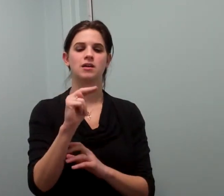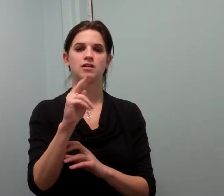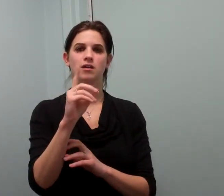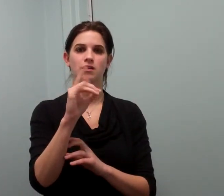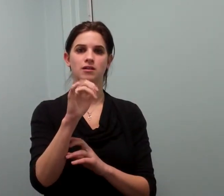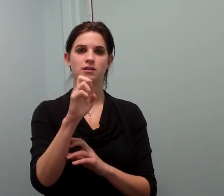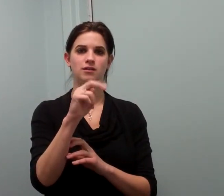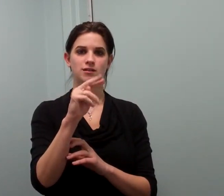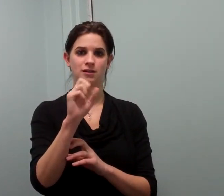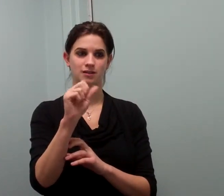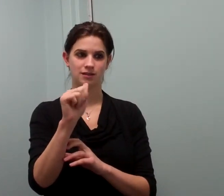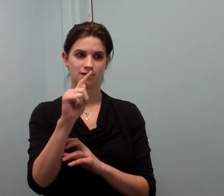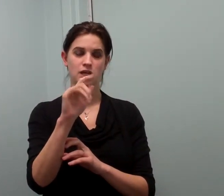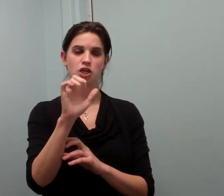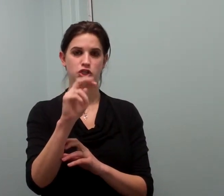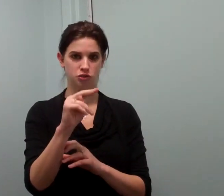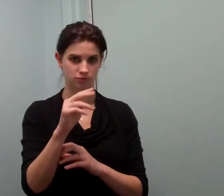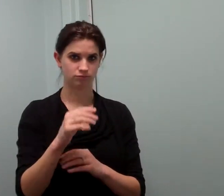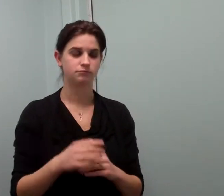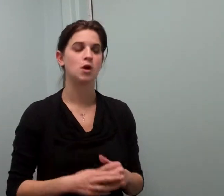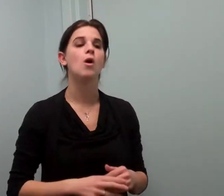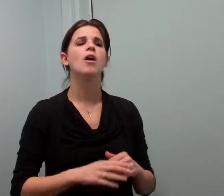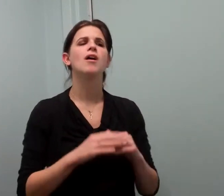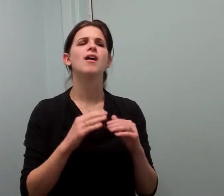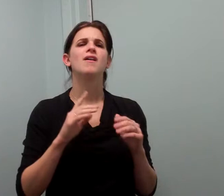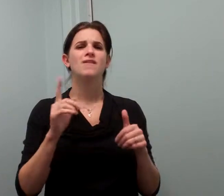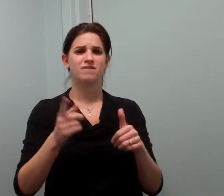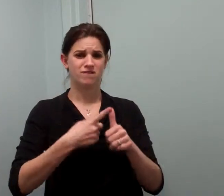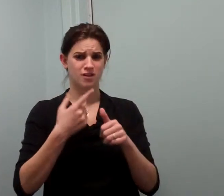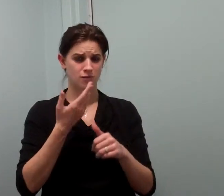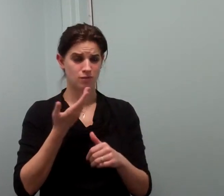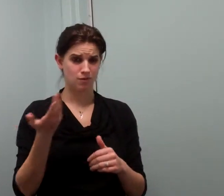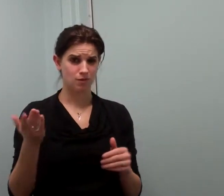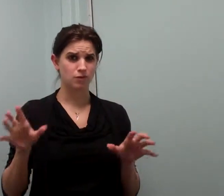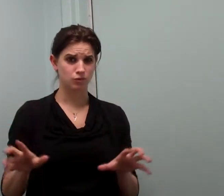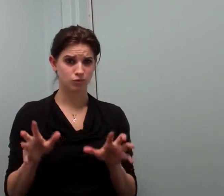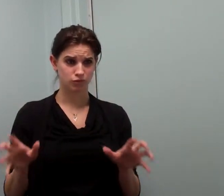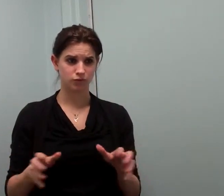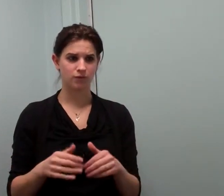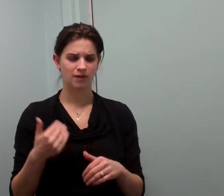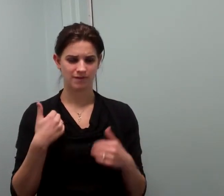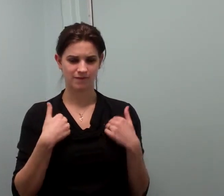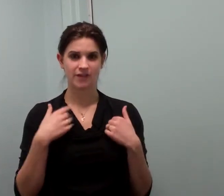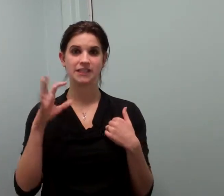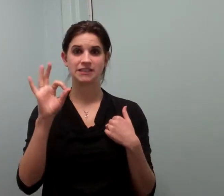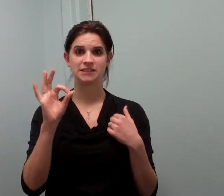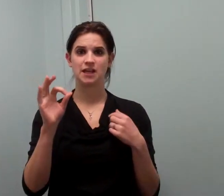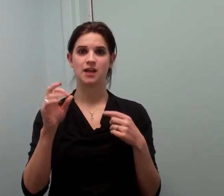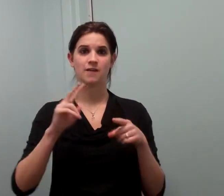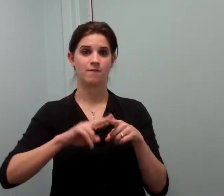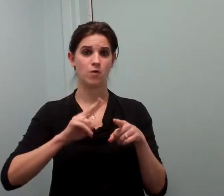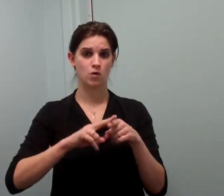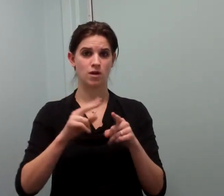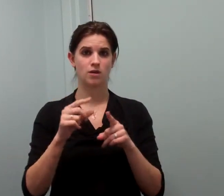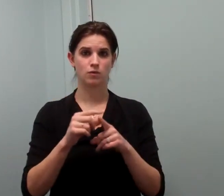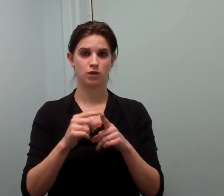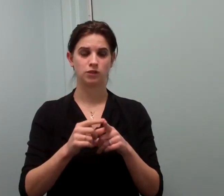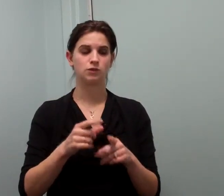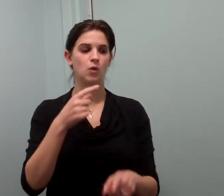thing you need to do is in your notebooks, I've got, I believe, 9 vocabulary words that we need to make sure that we know for sure and get those in.